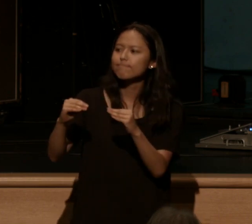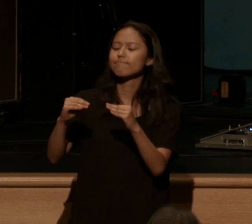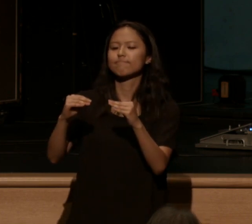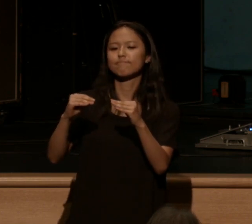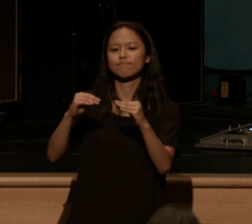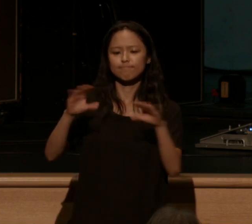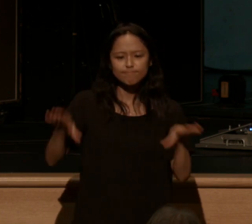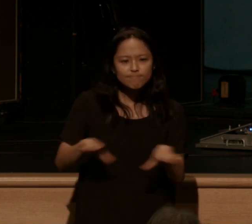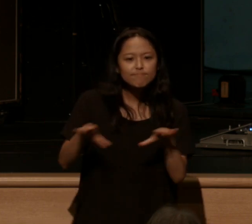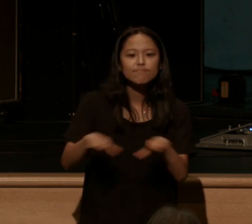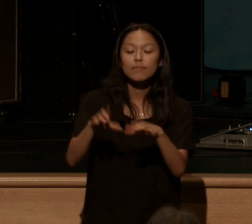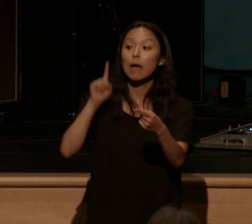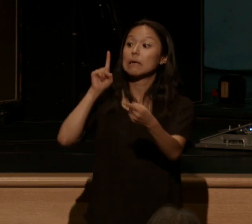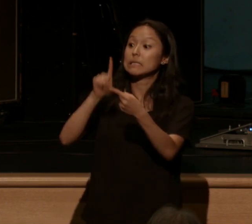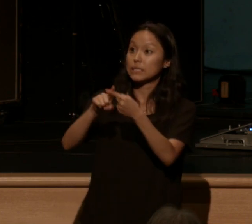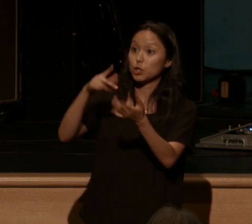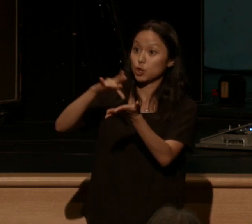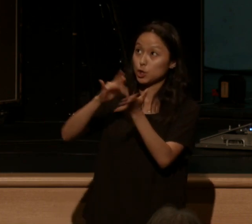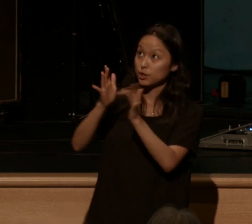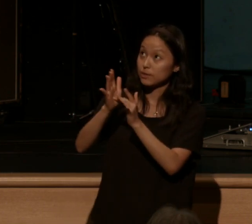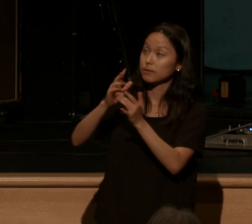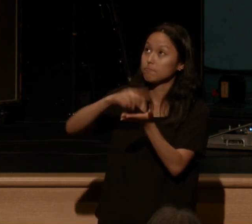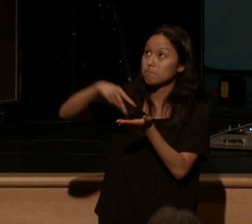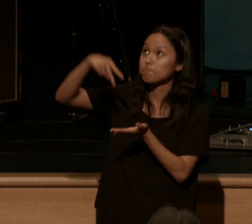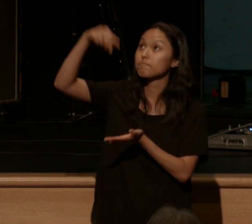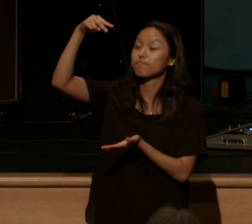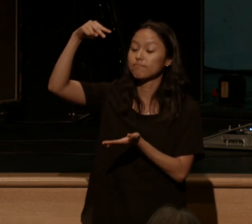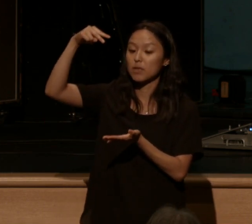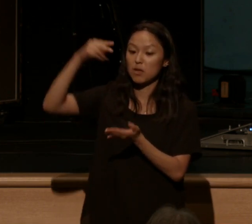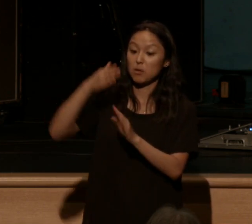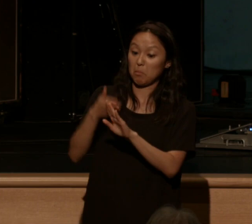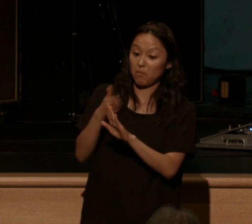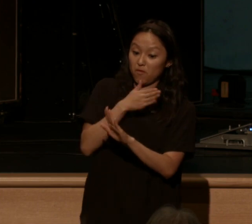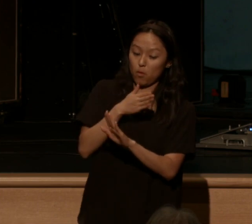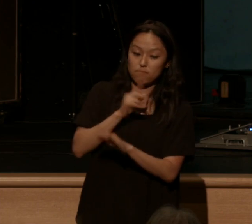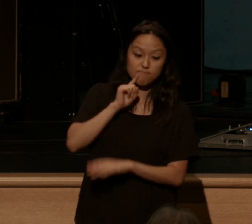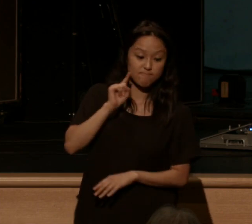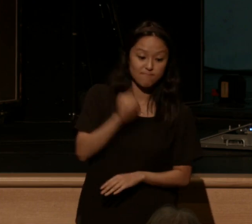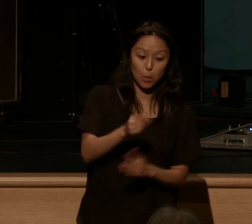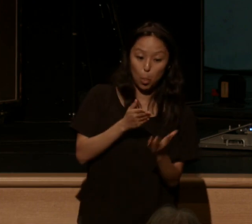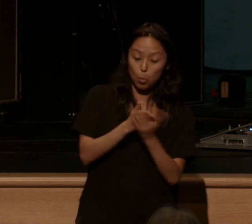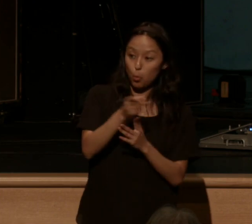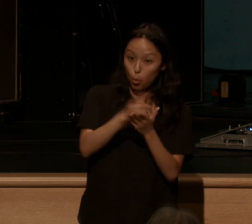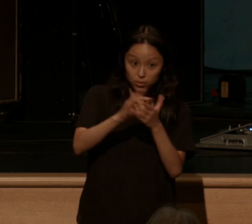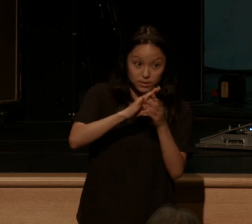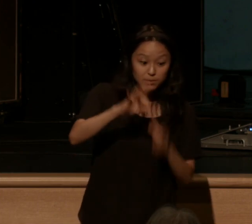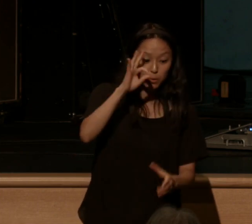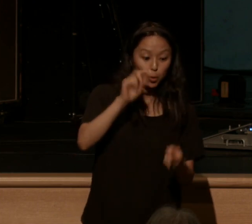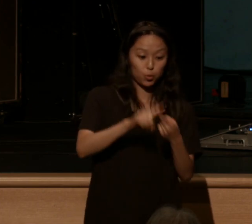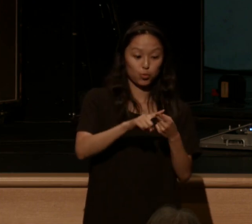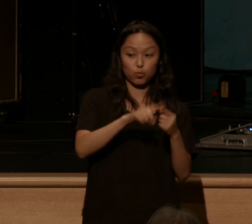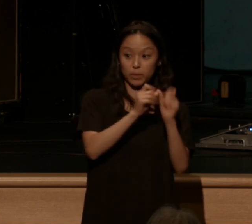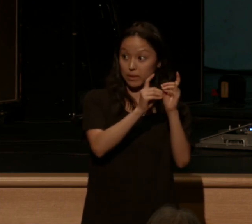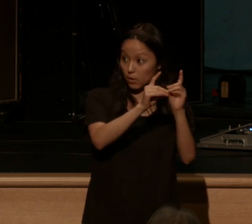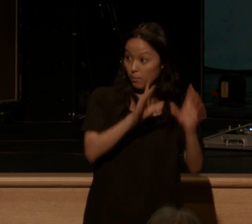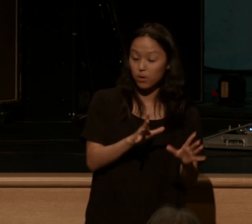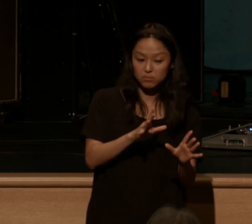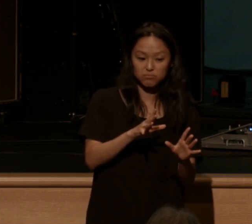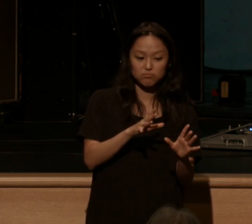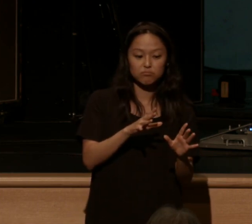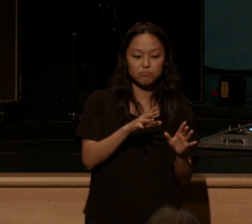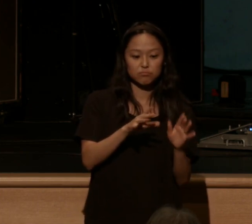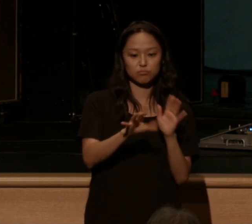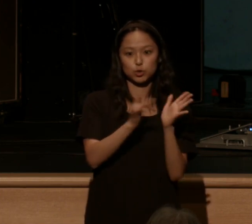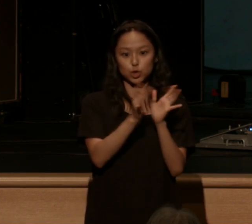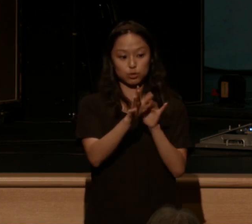Luke, until the day when he was taken up after he had given commands through the Holy Spirit to the apostles whom he had